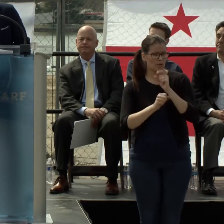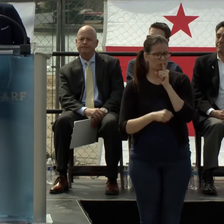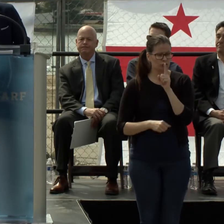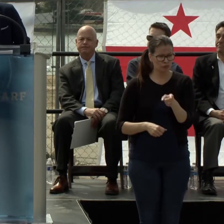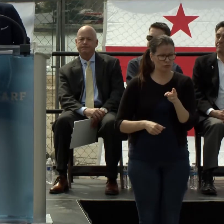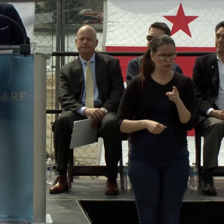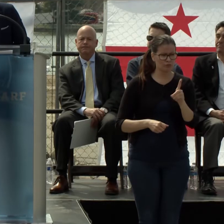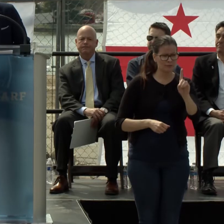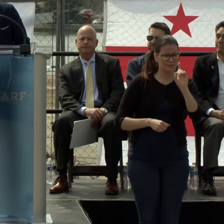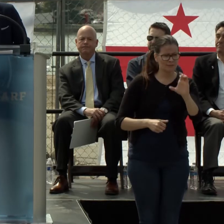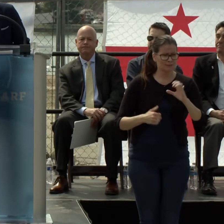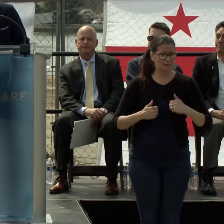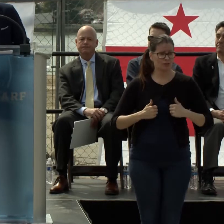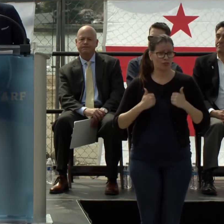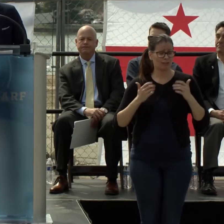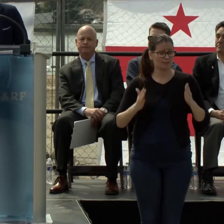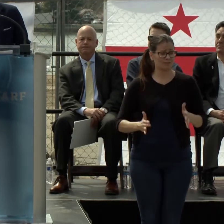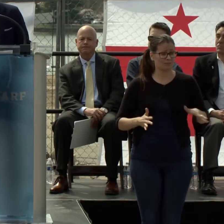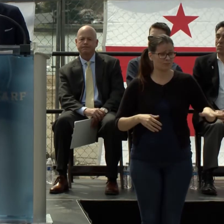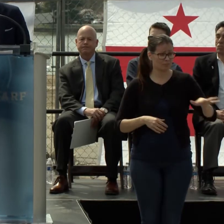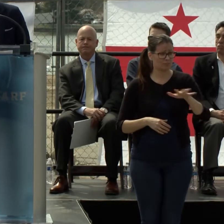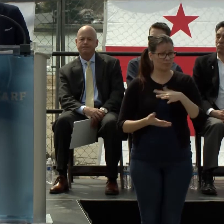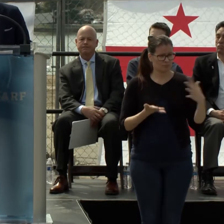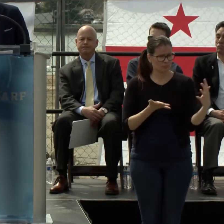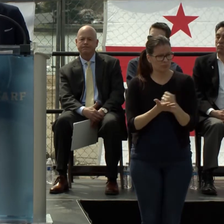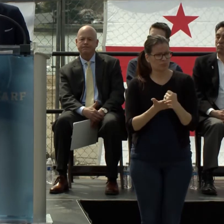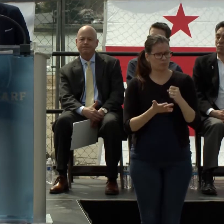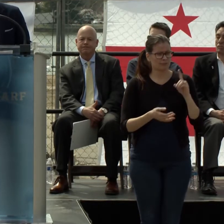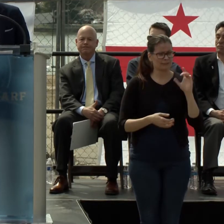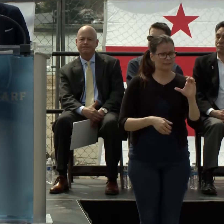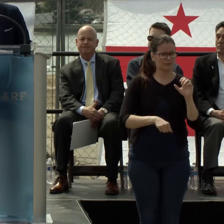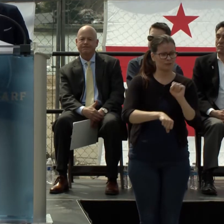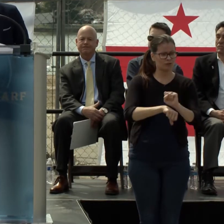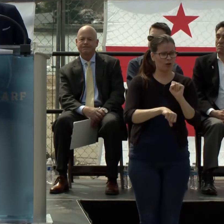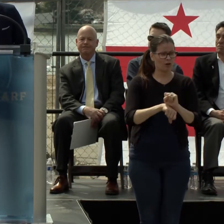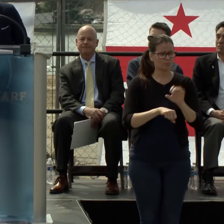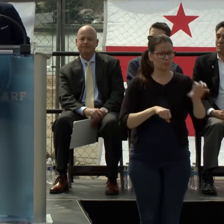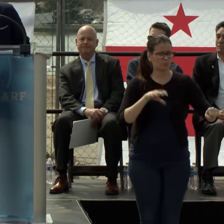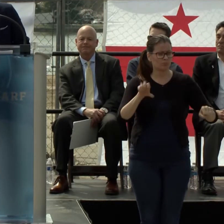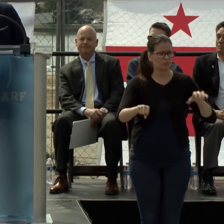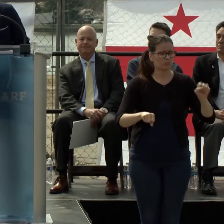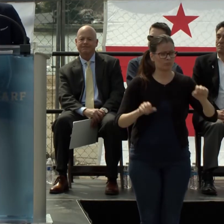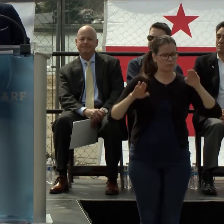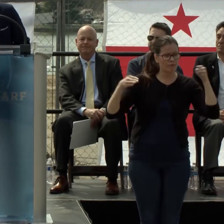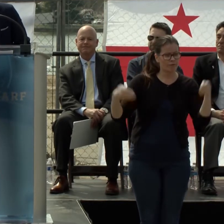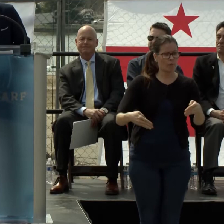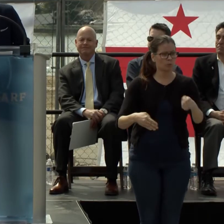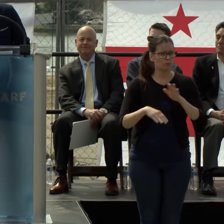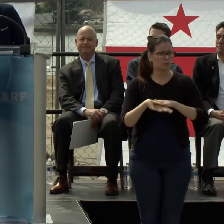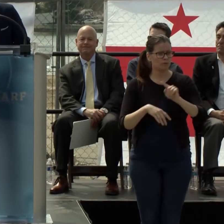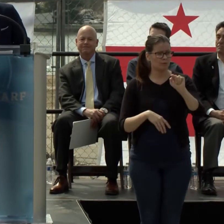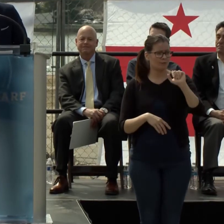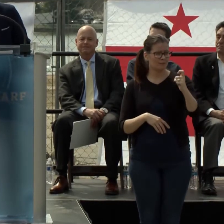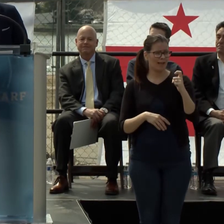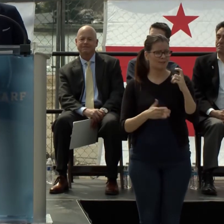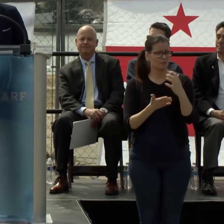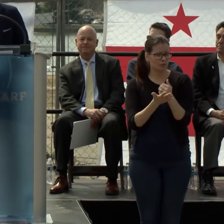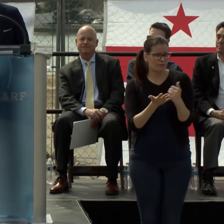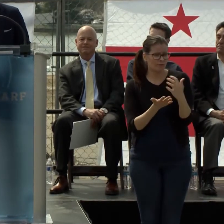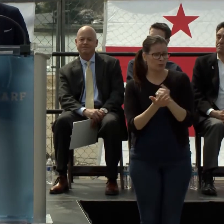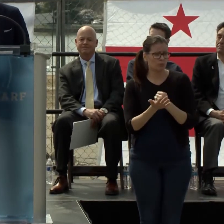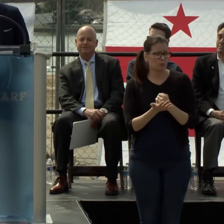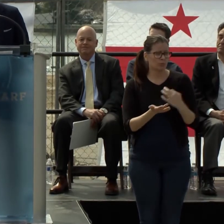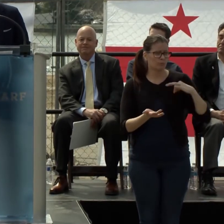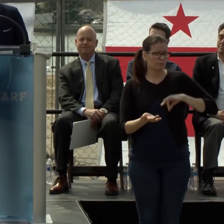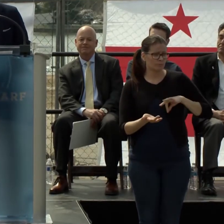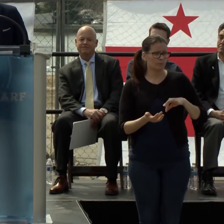residents get jobs. I've got to be focused on tax revenue, and I've got to be focused on affordable housing. And it's projects like the Wharf, both in Phase